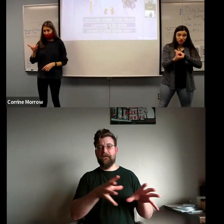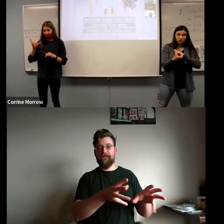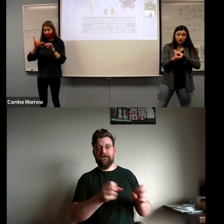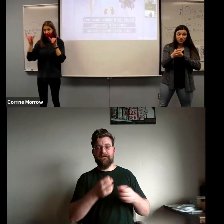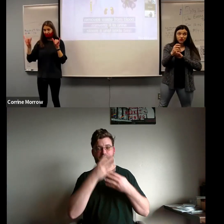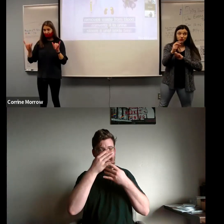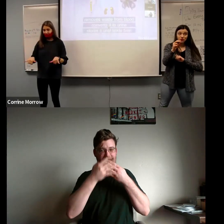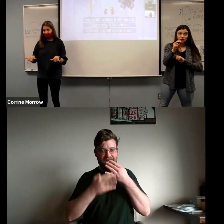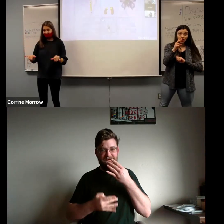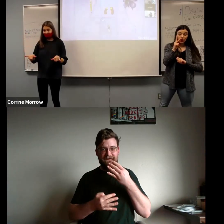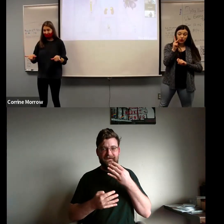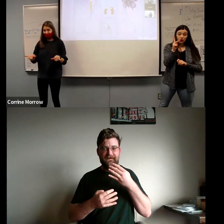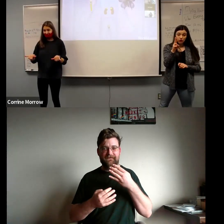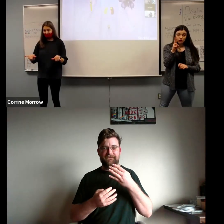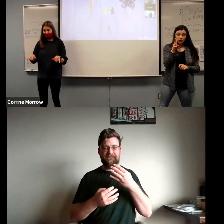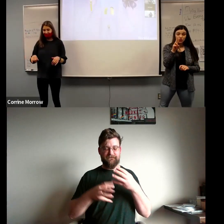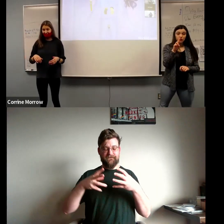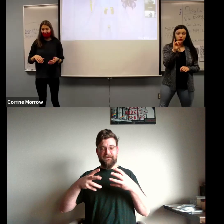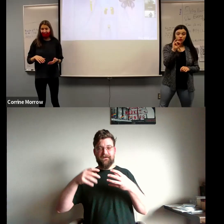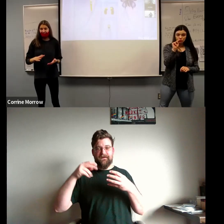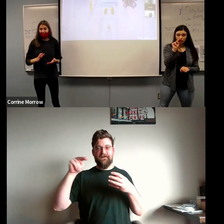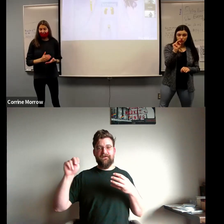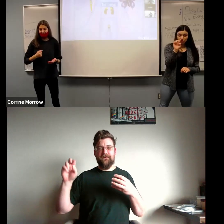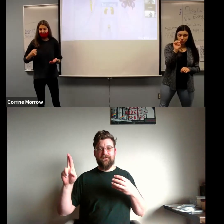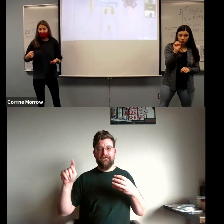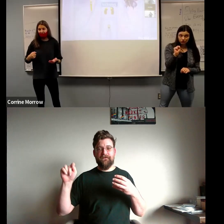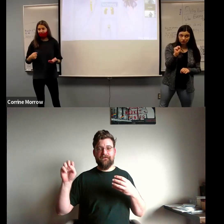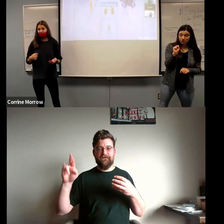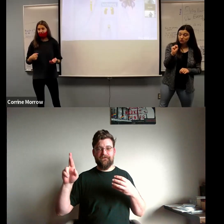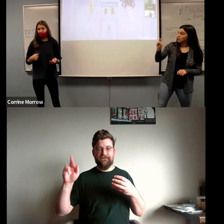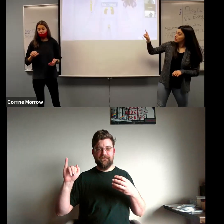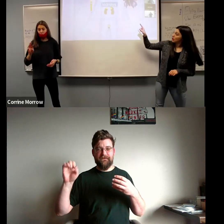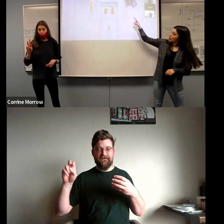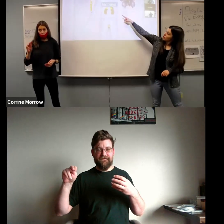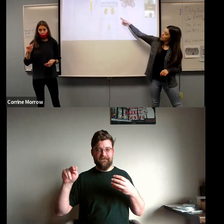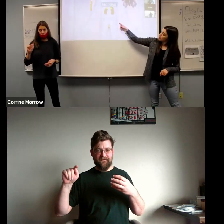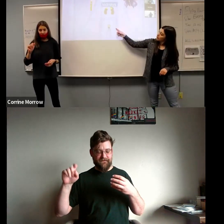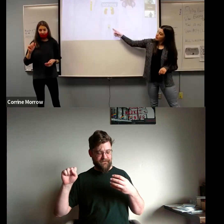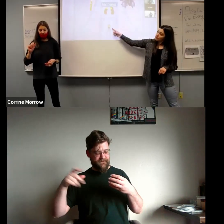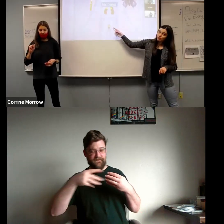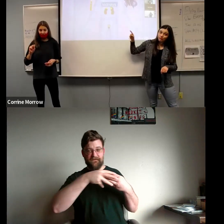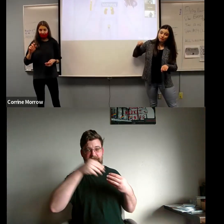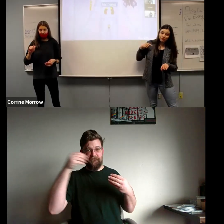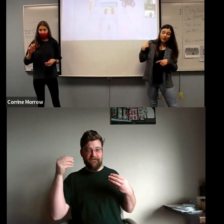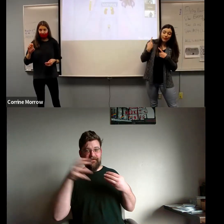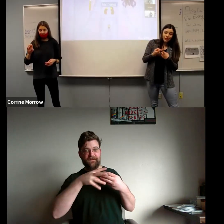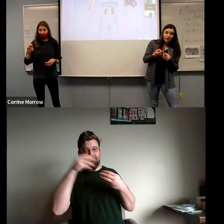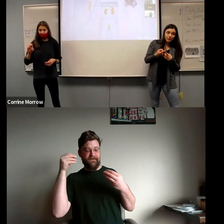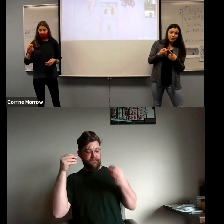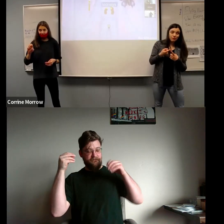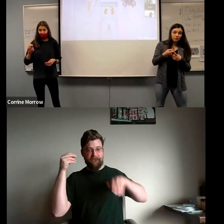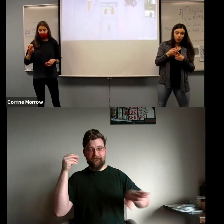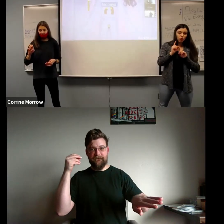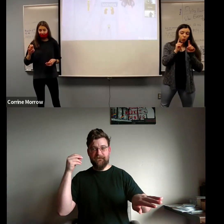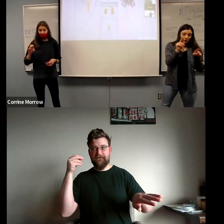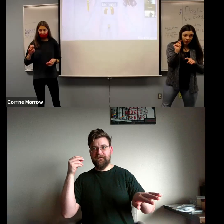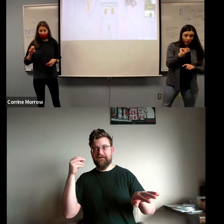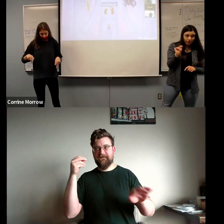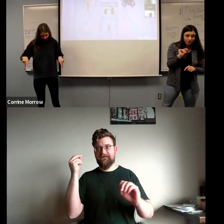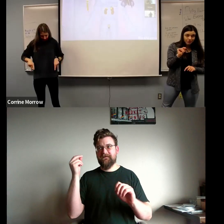time. Marco! The kidneys are two bean-shaped organs. They filter waste called